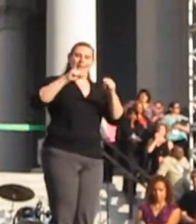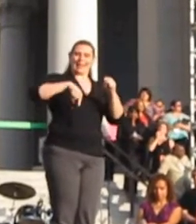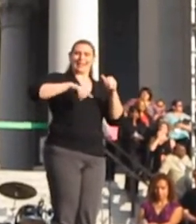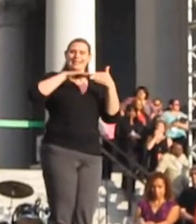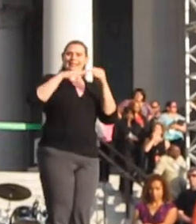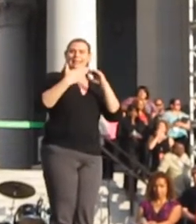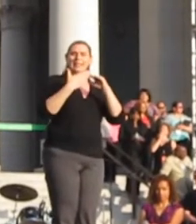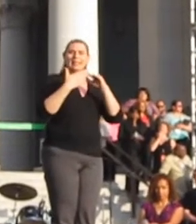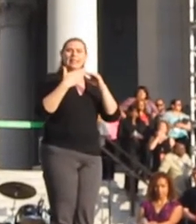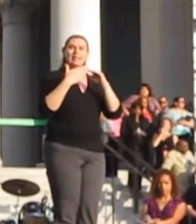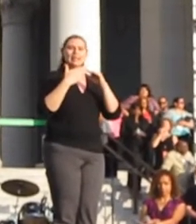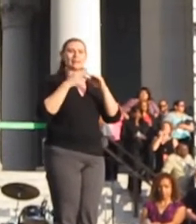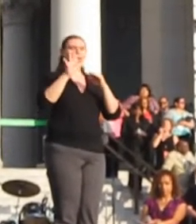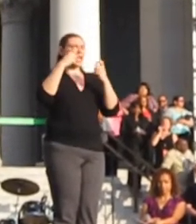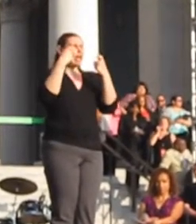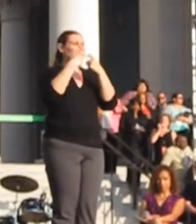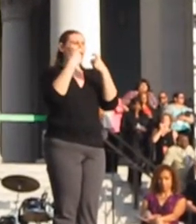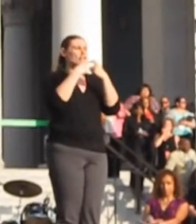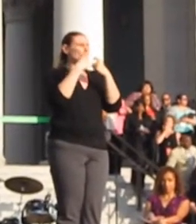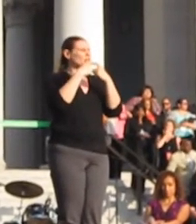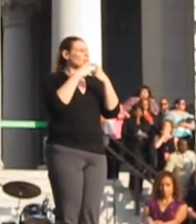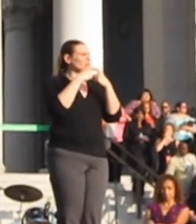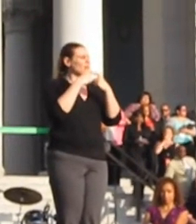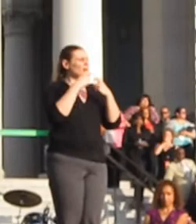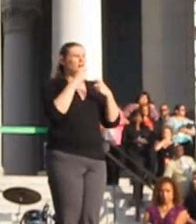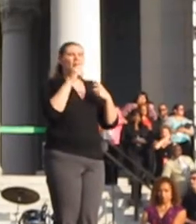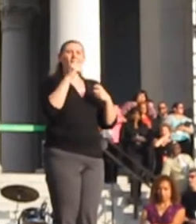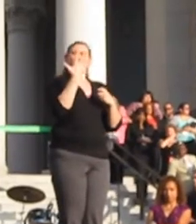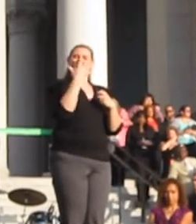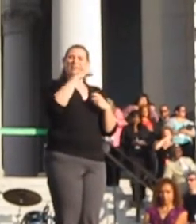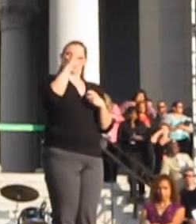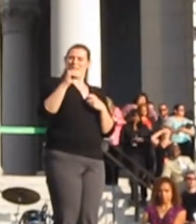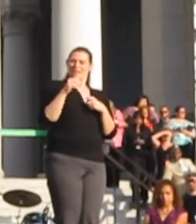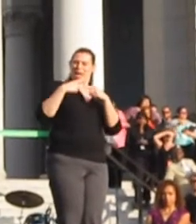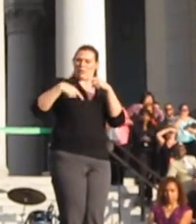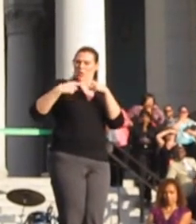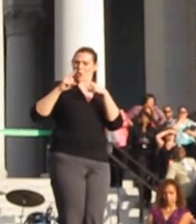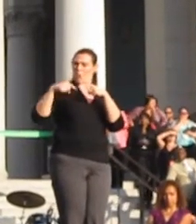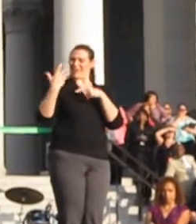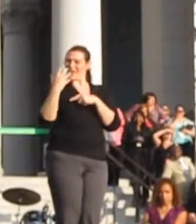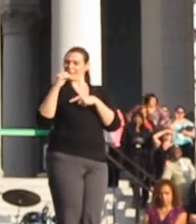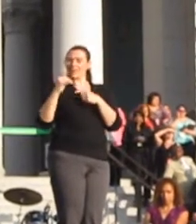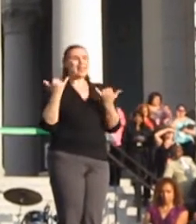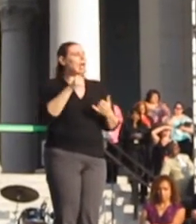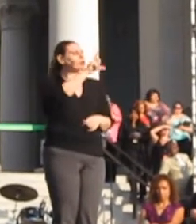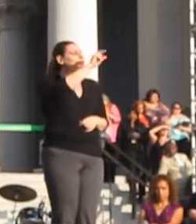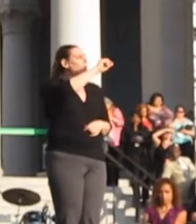whose electricity load was just 5% renewables and taking it to 20%.